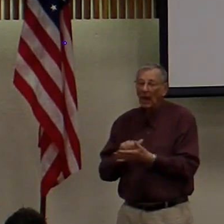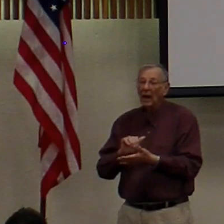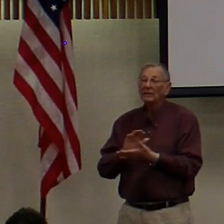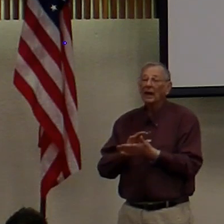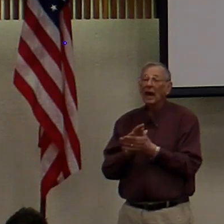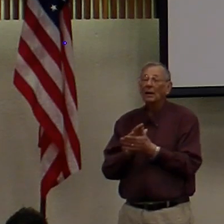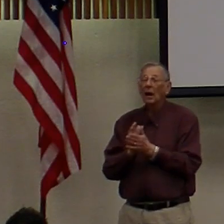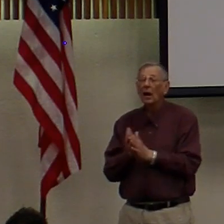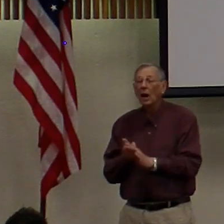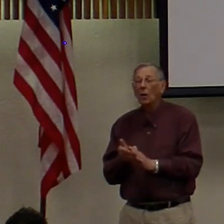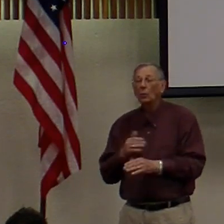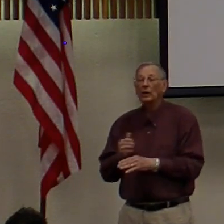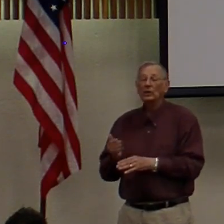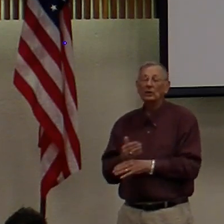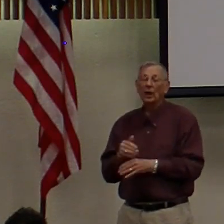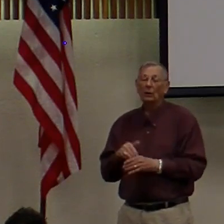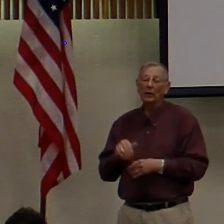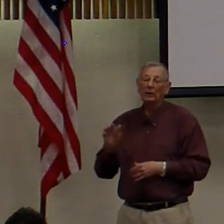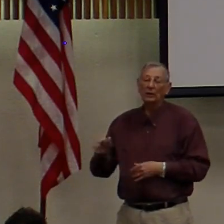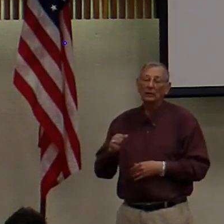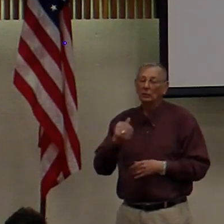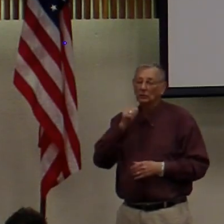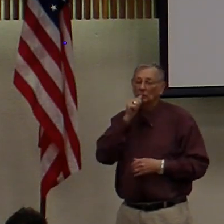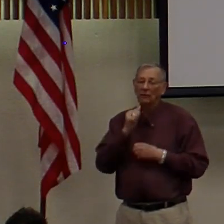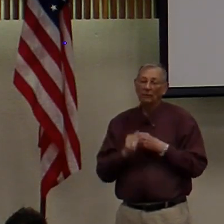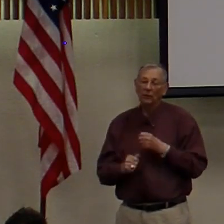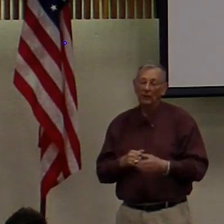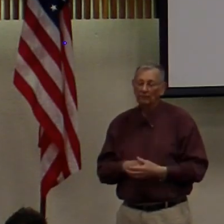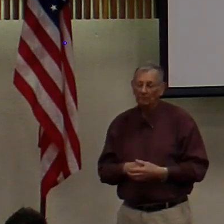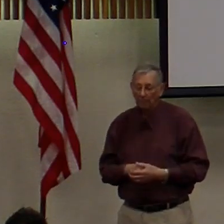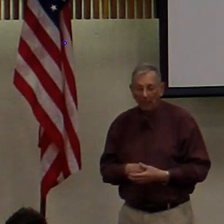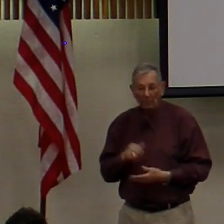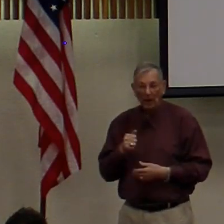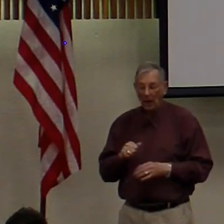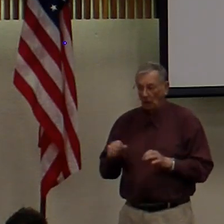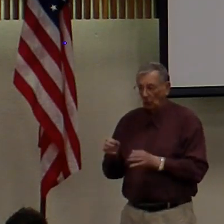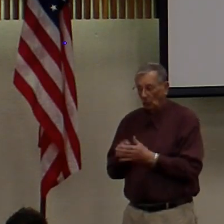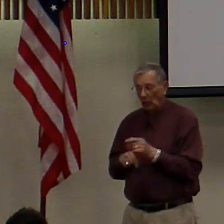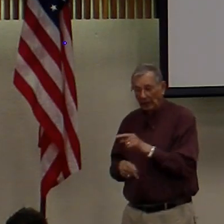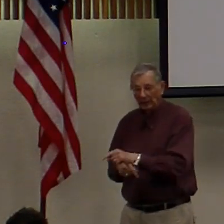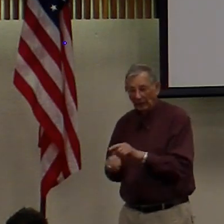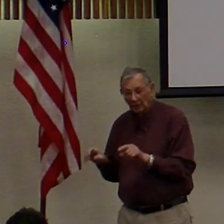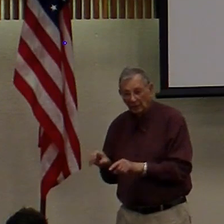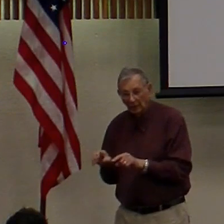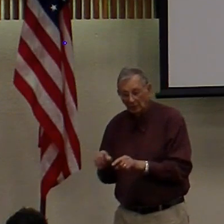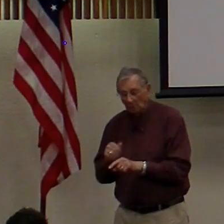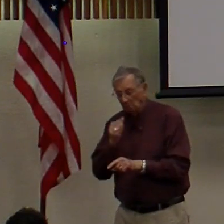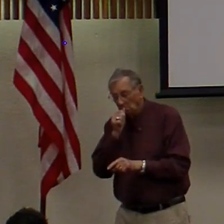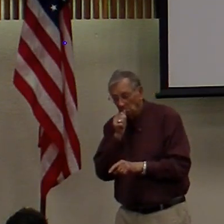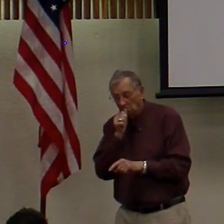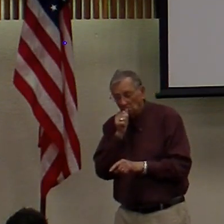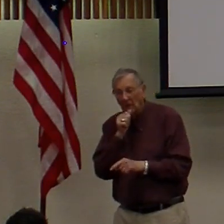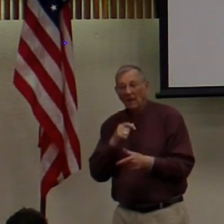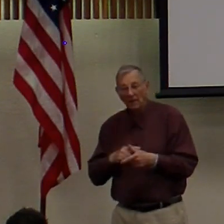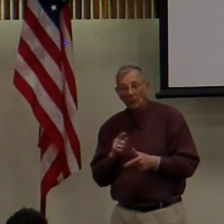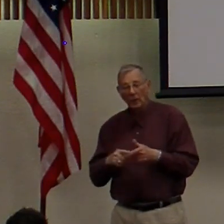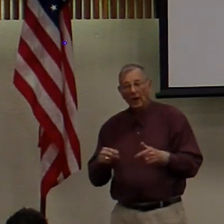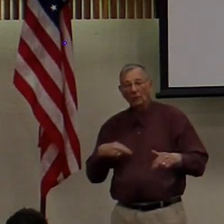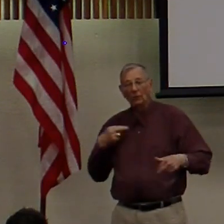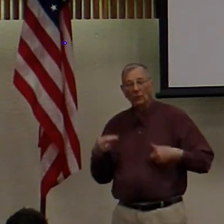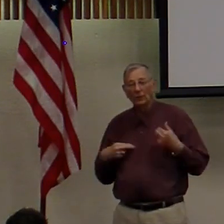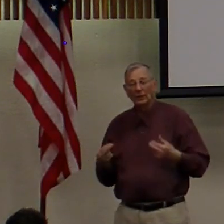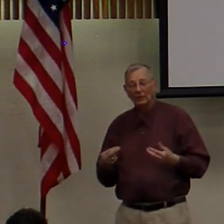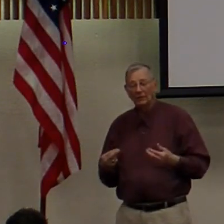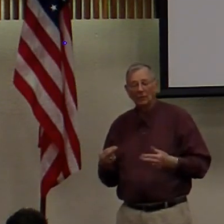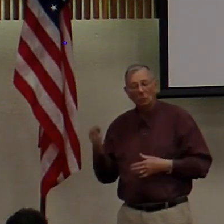in a sense, sharing in His suffering. And by doing so, we have a reason for rejoicing. Think about it